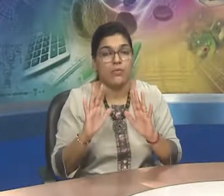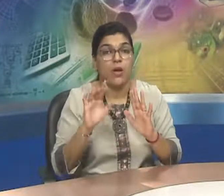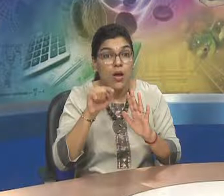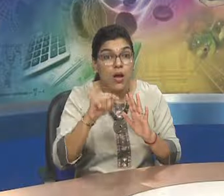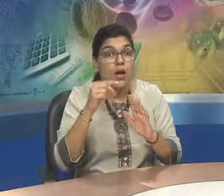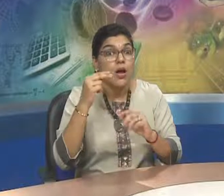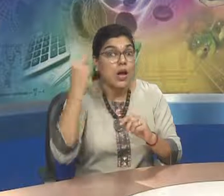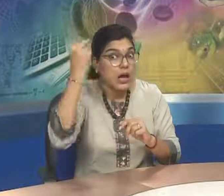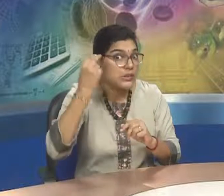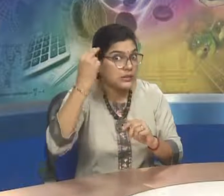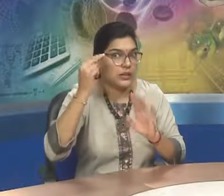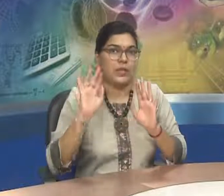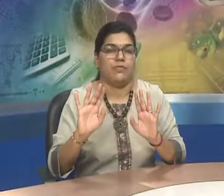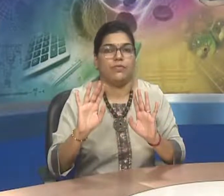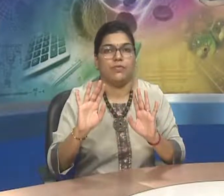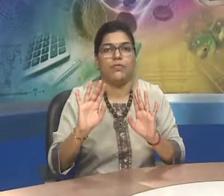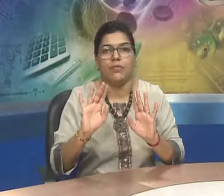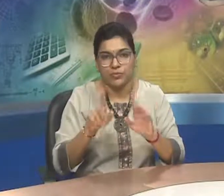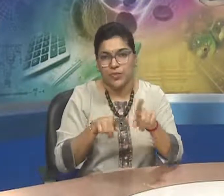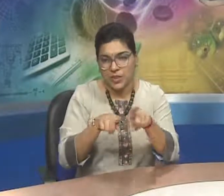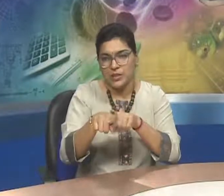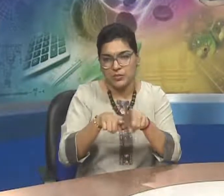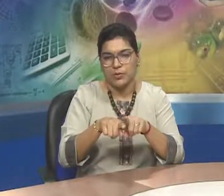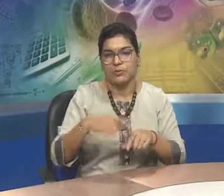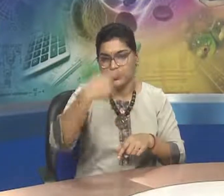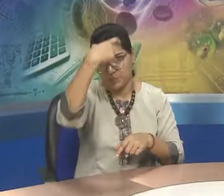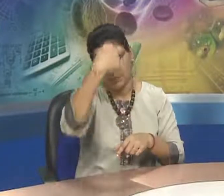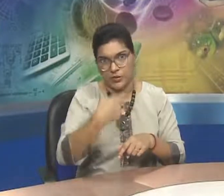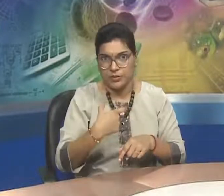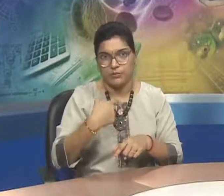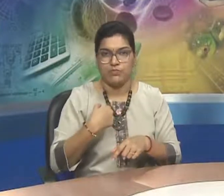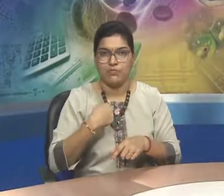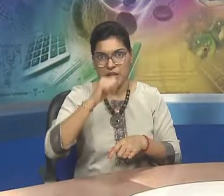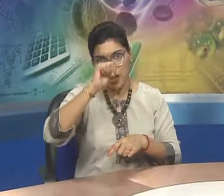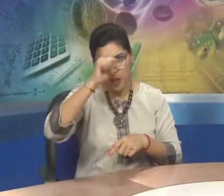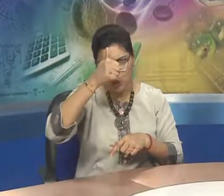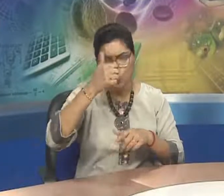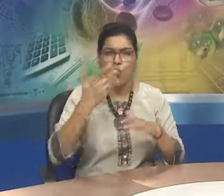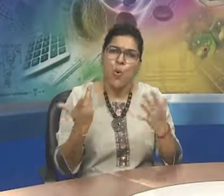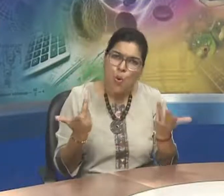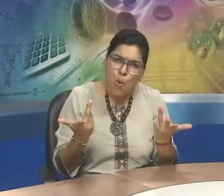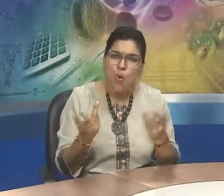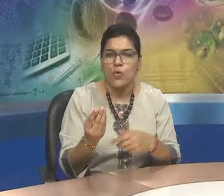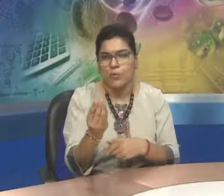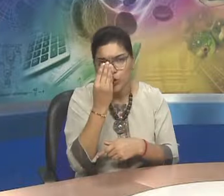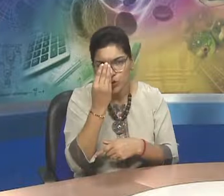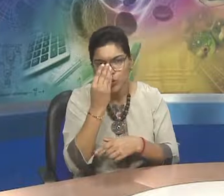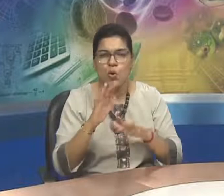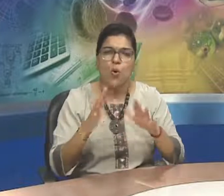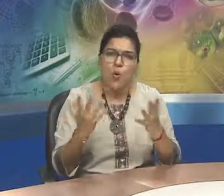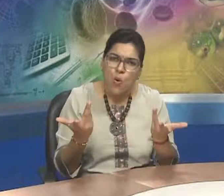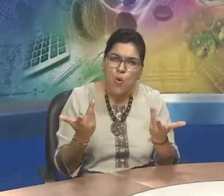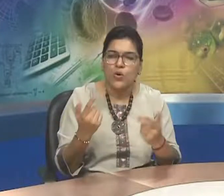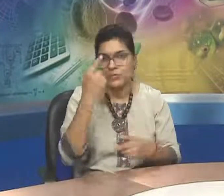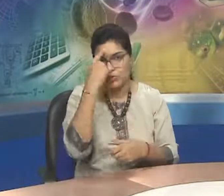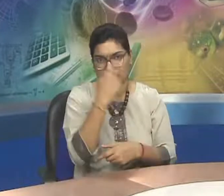some reasonable restrictions can be imposed on these rights in the interest